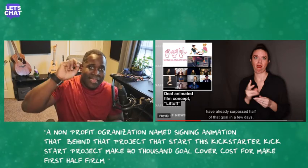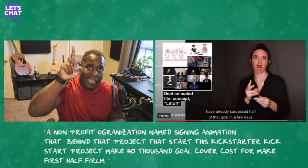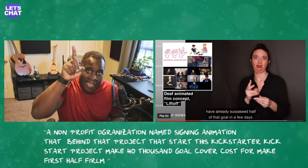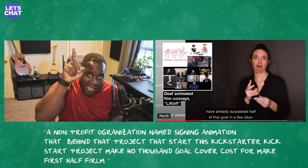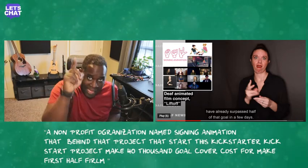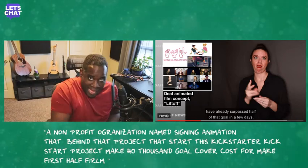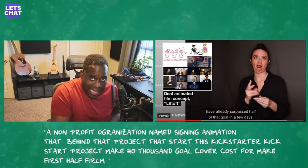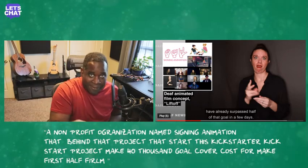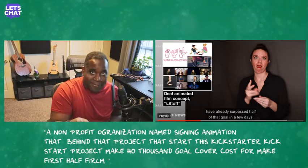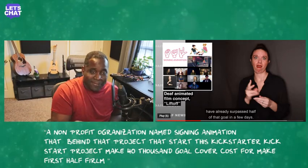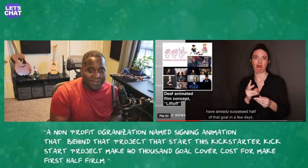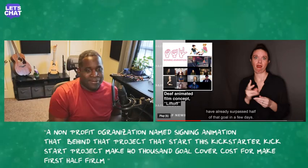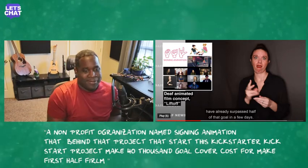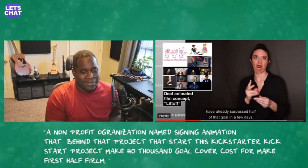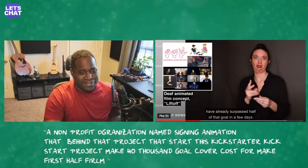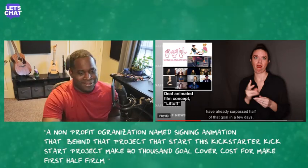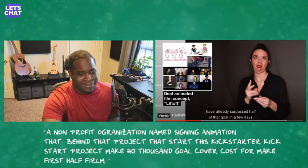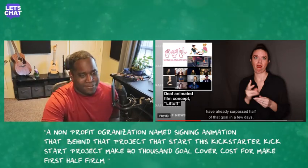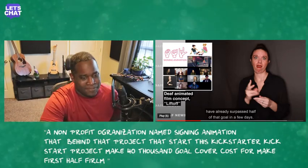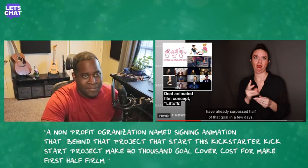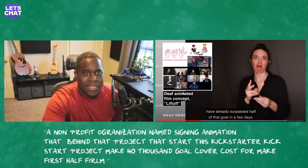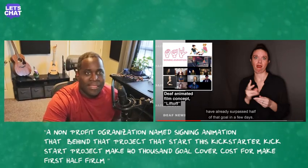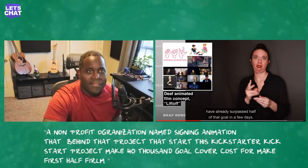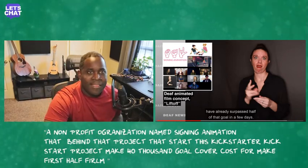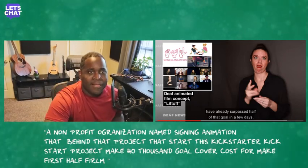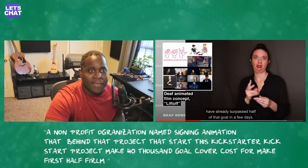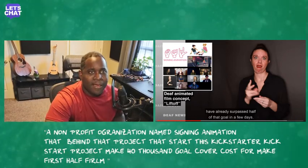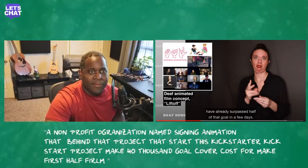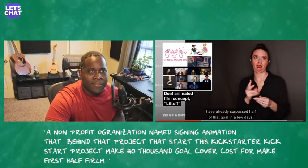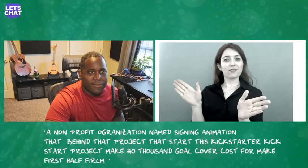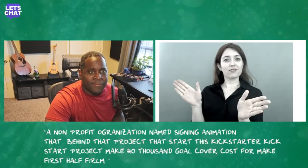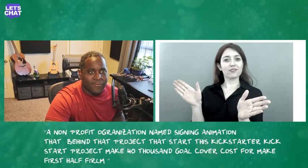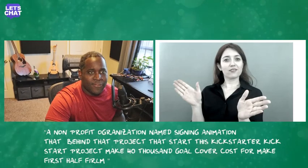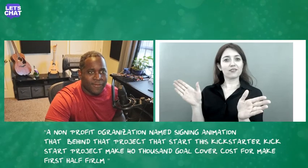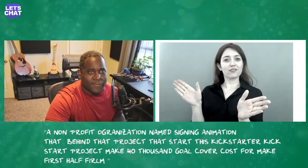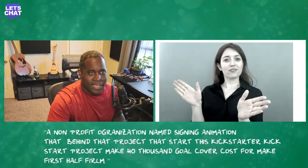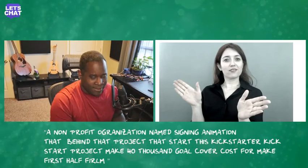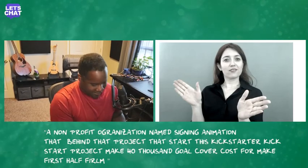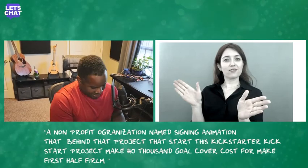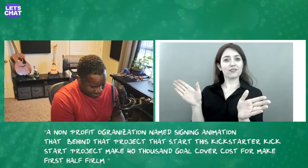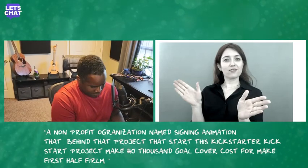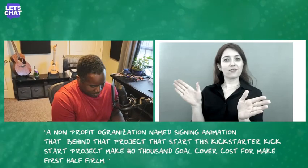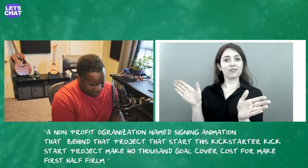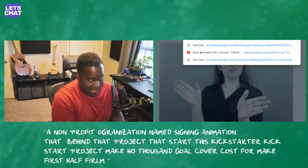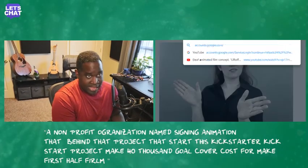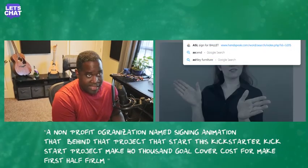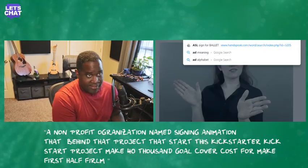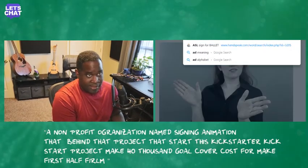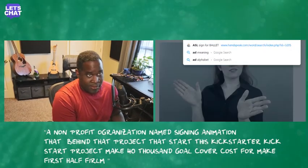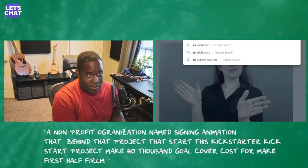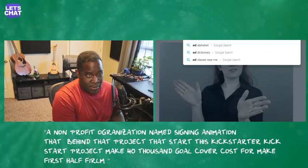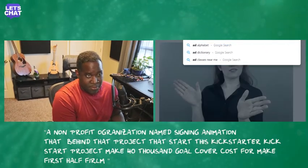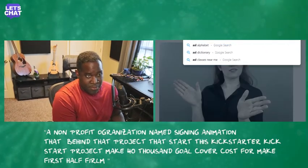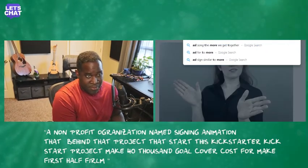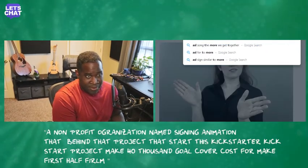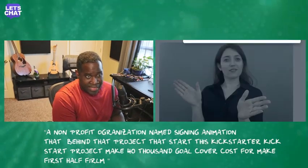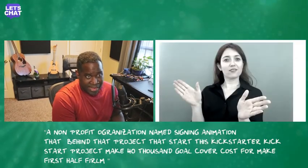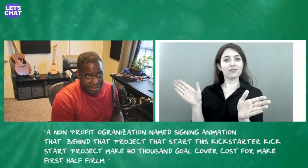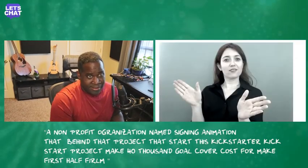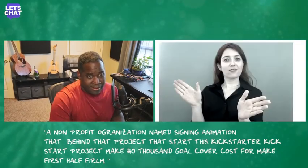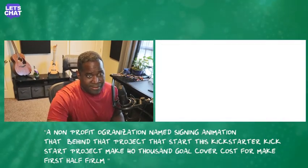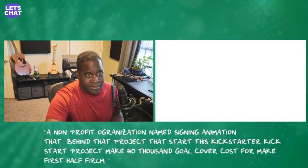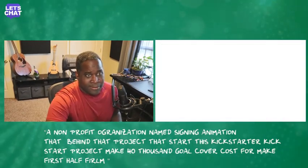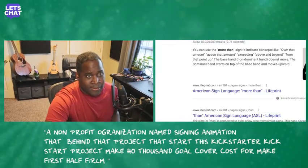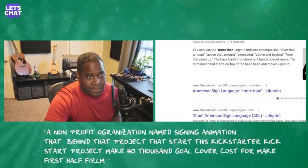than half. Let's say, let me just verify how you say more than. ASL, more